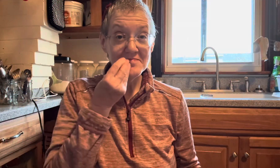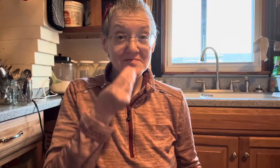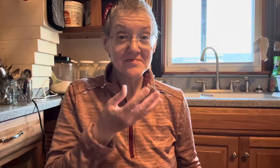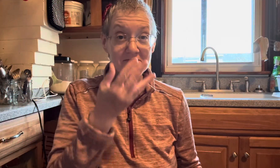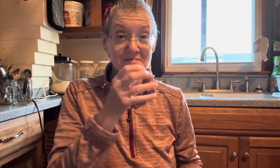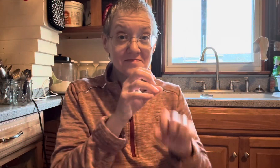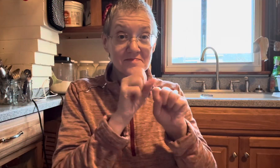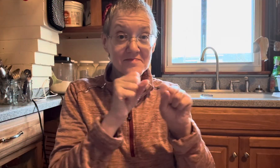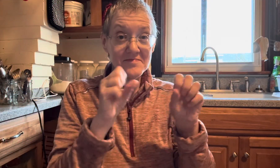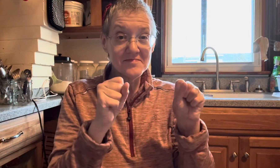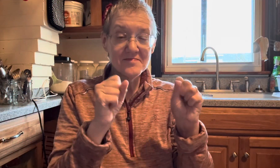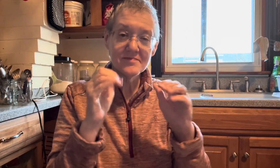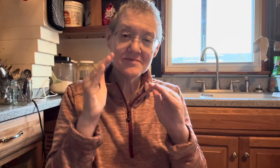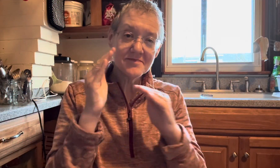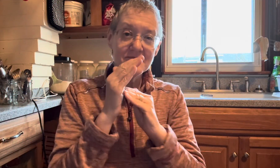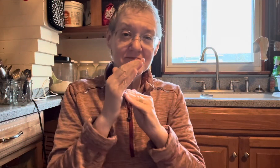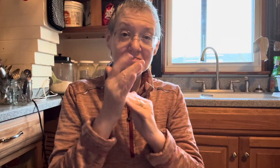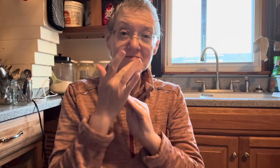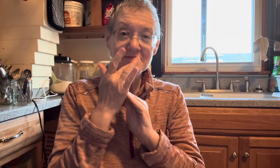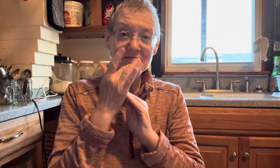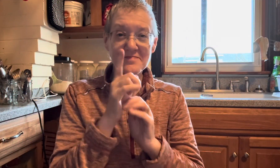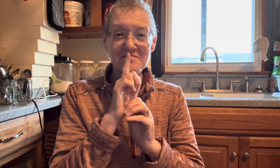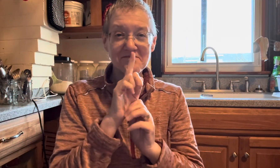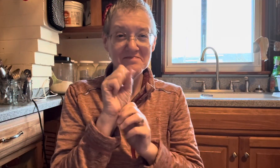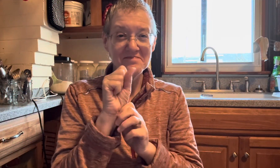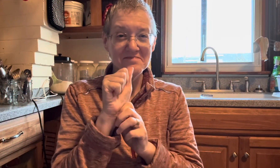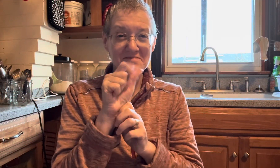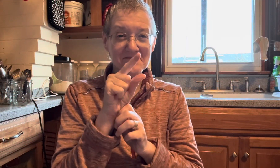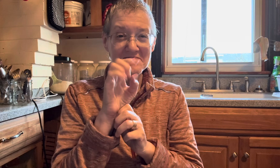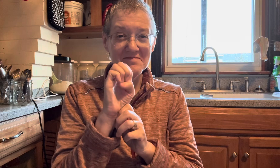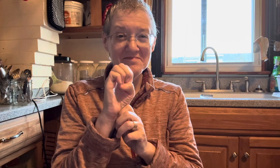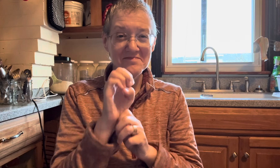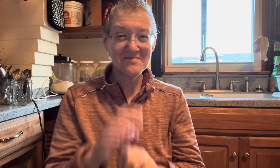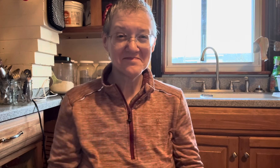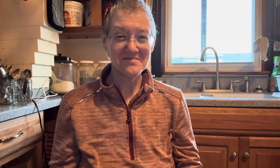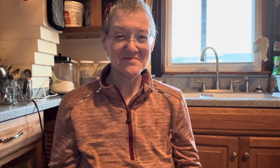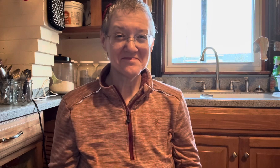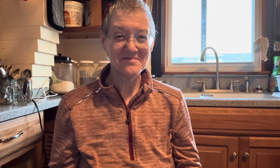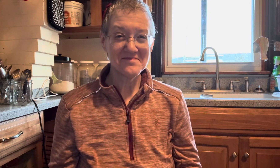The dominant taste in breakfast sausage is going to be sage.